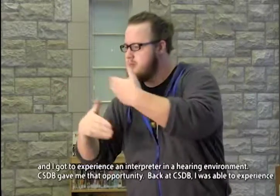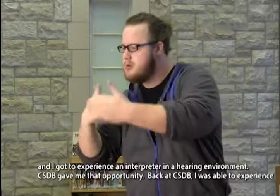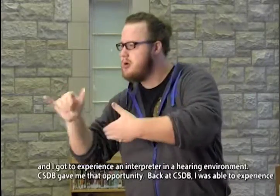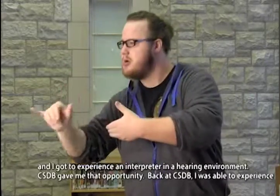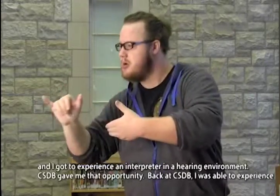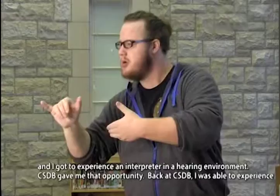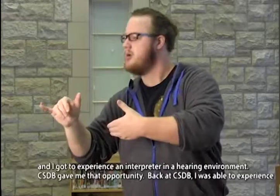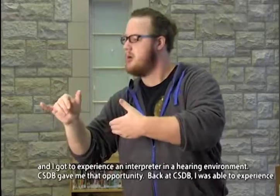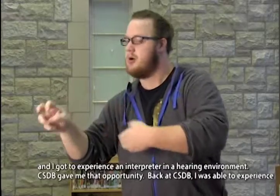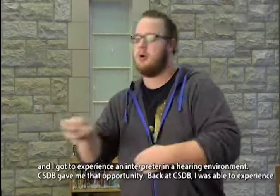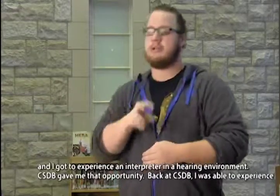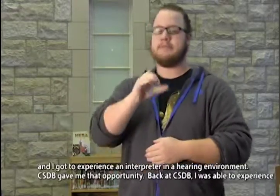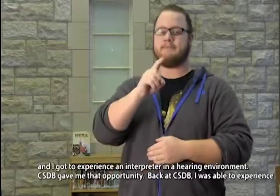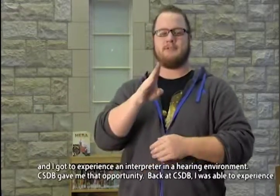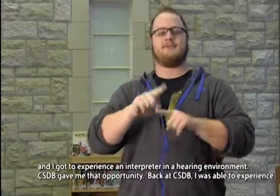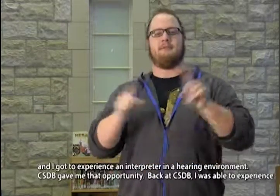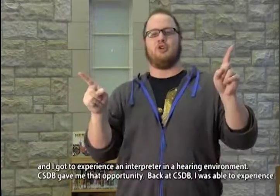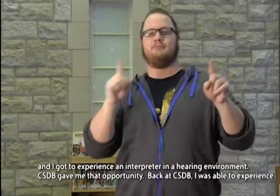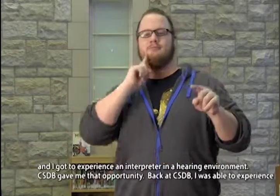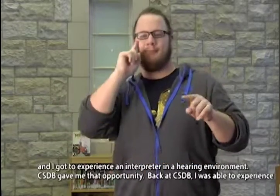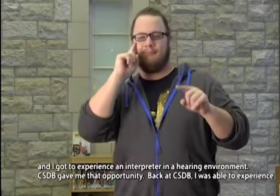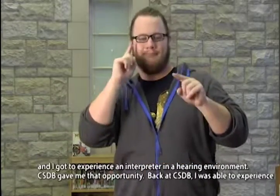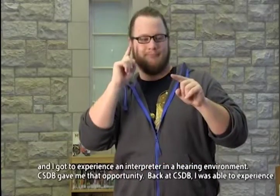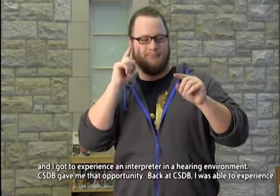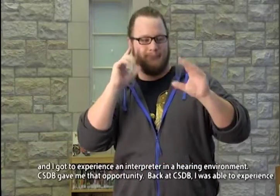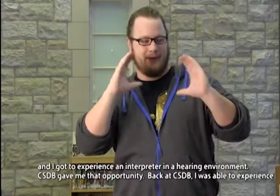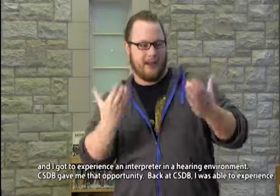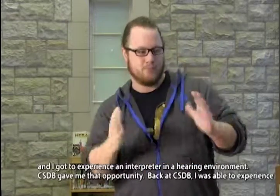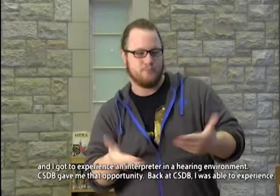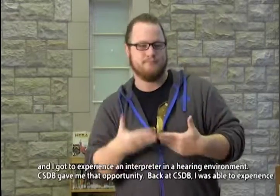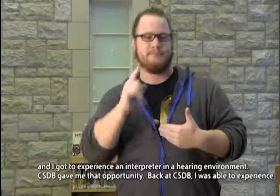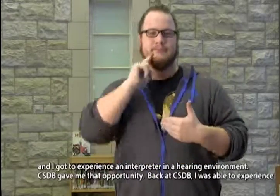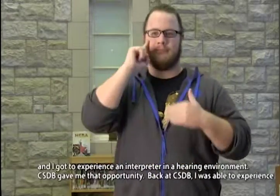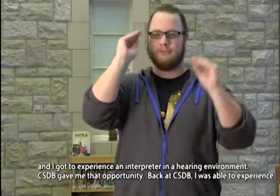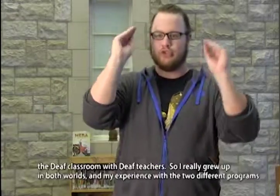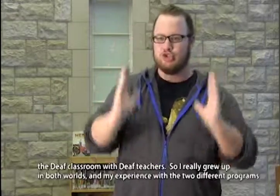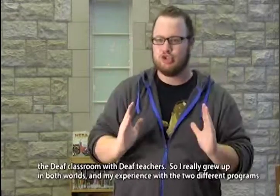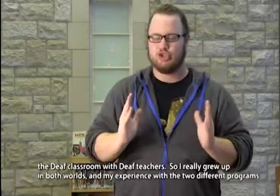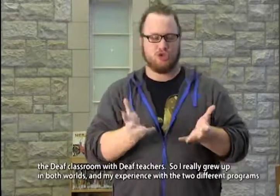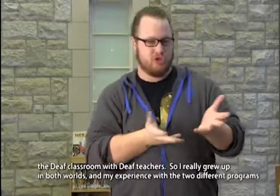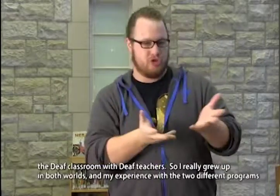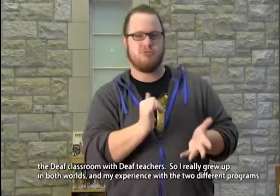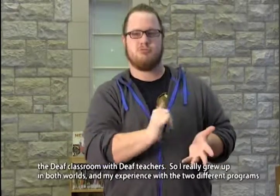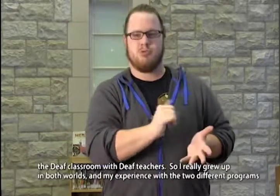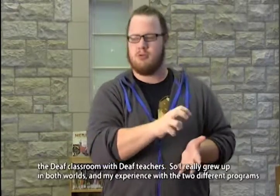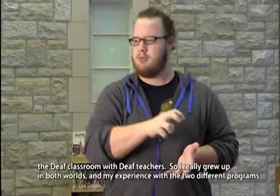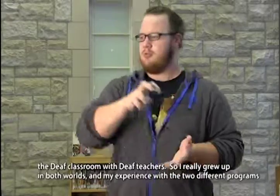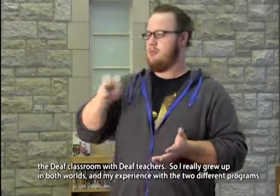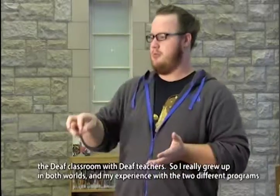that opportunity. And back at CSDB, I was able to experience the deaf classroom with deaf teachers.